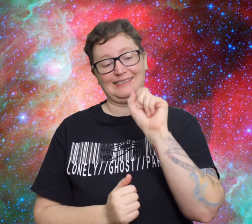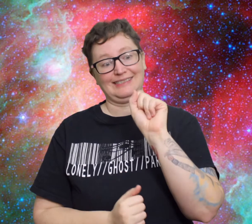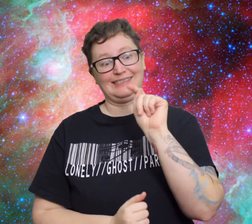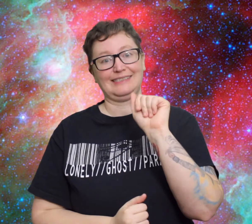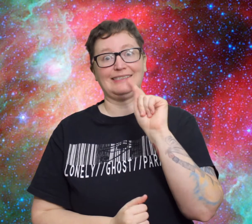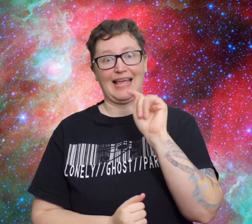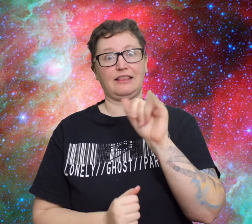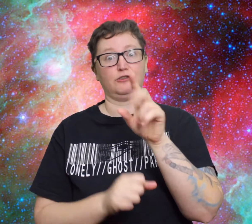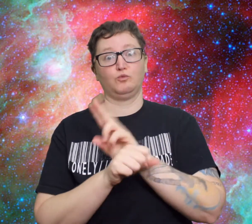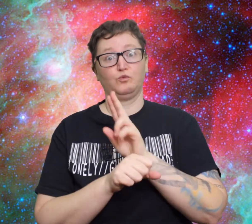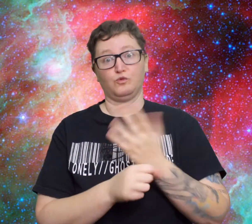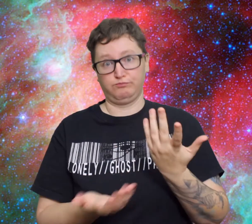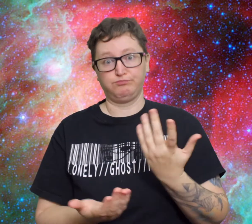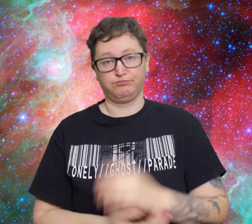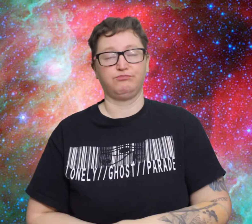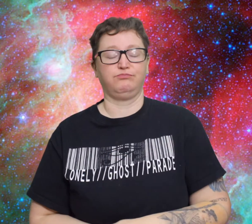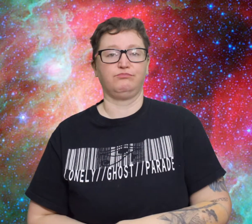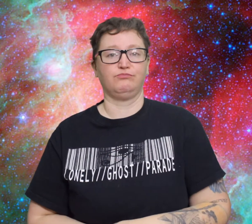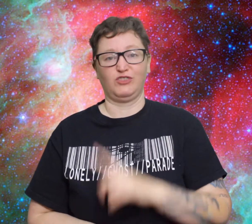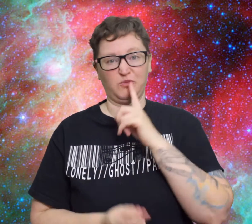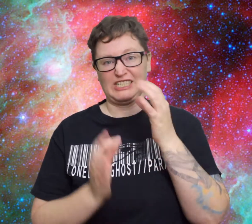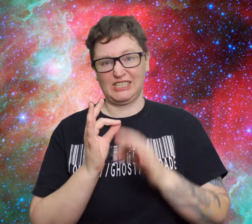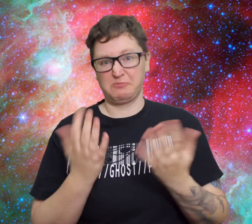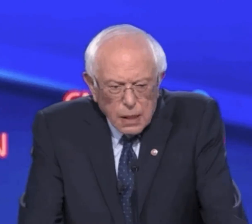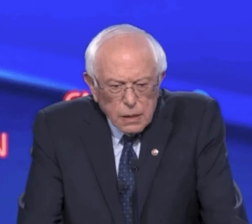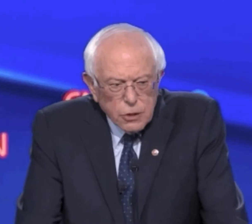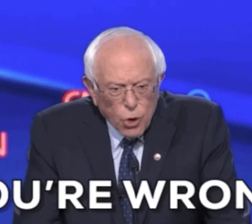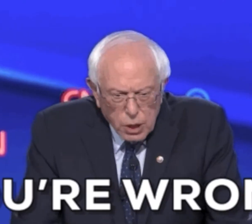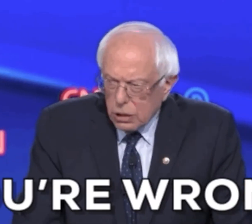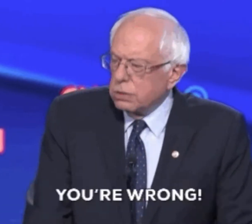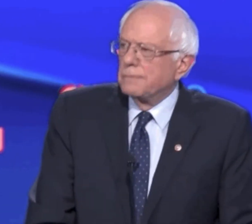under what your stats that you're using. So it's simple.